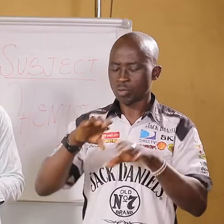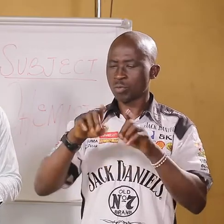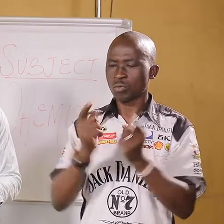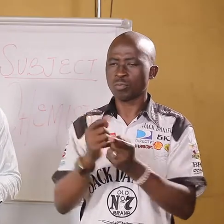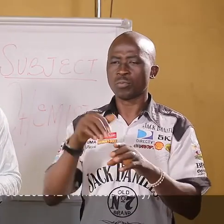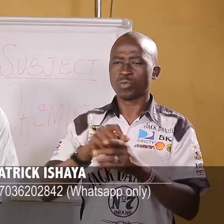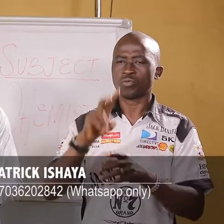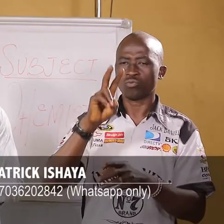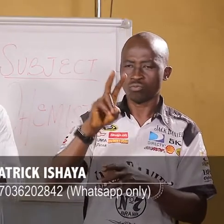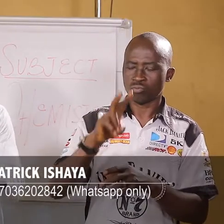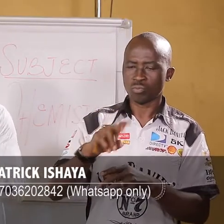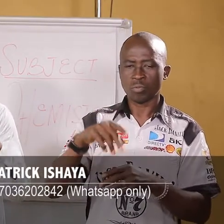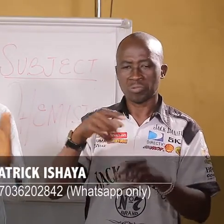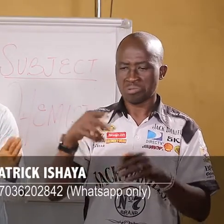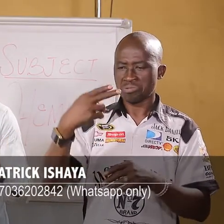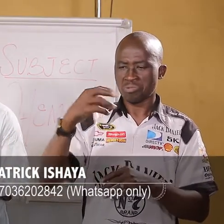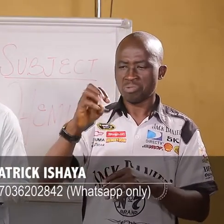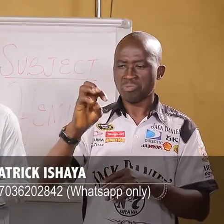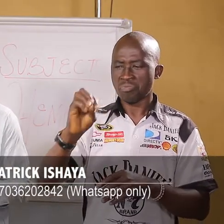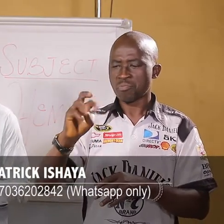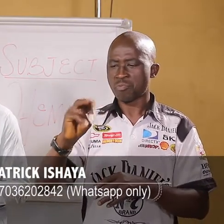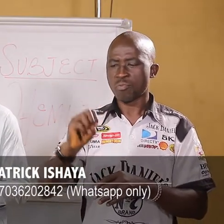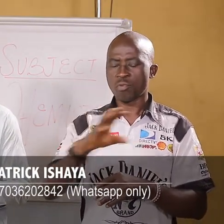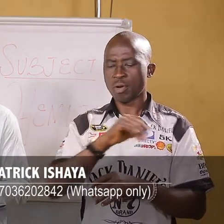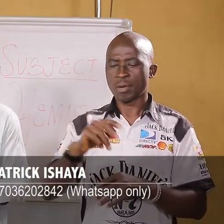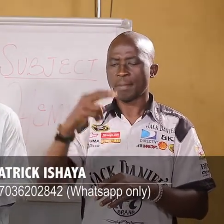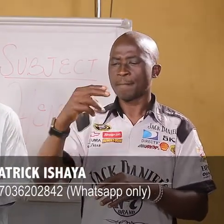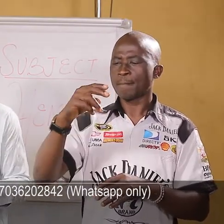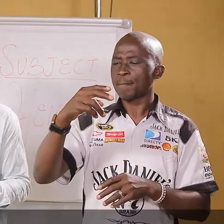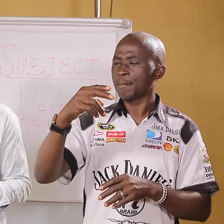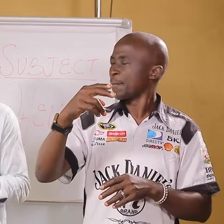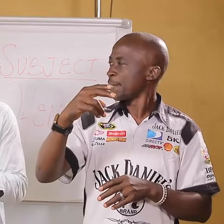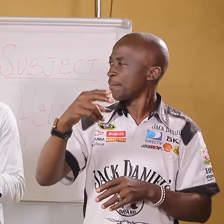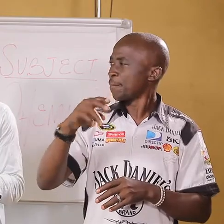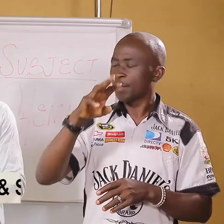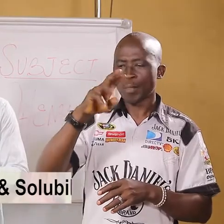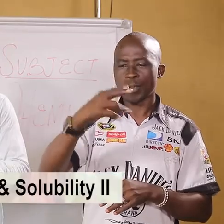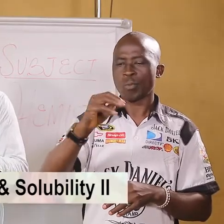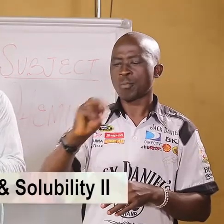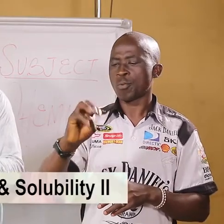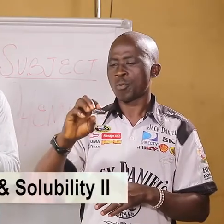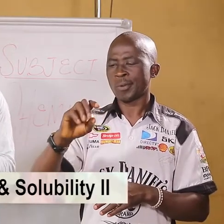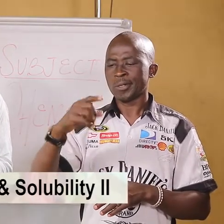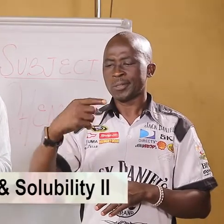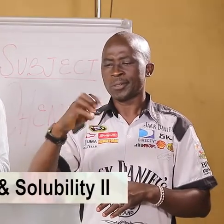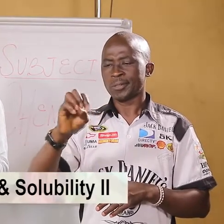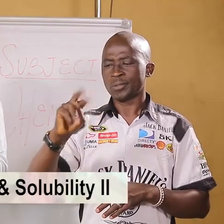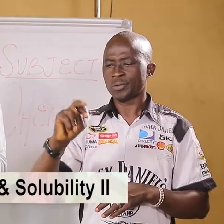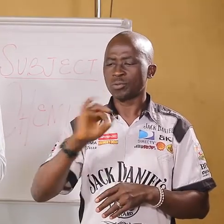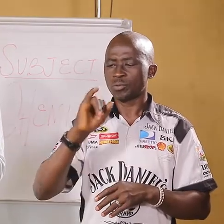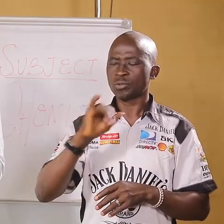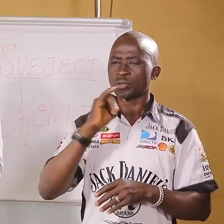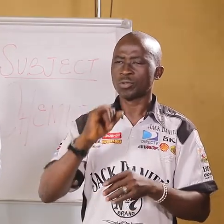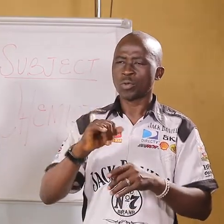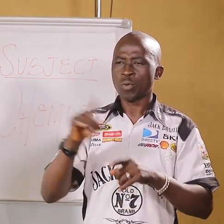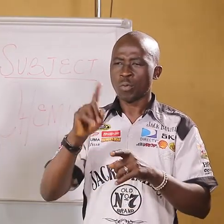call homogeneous mixture, and there is heterogeneous mixture. A homogeneous mixture is the mixture in which all the substances are in